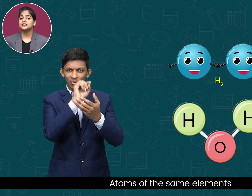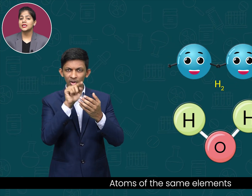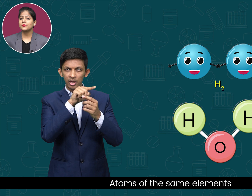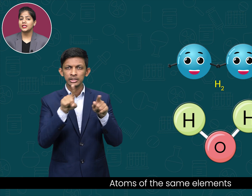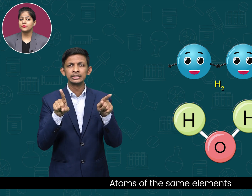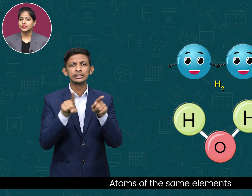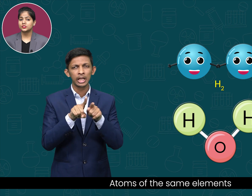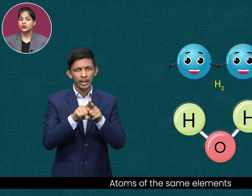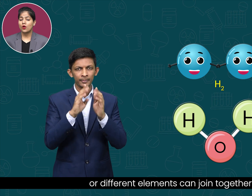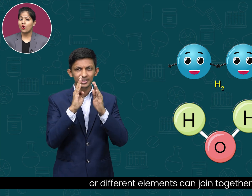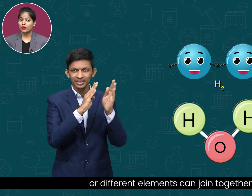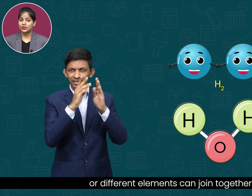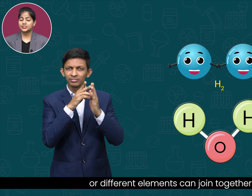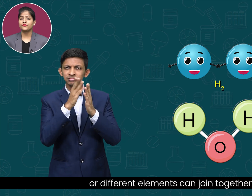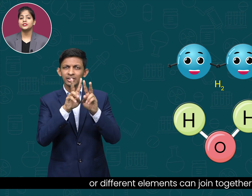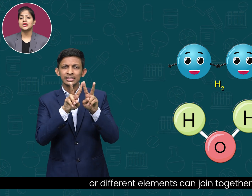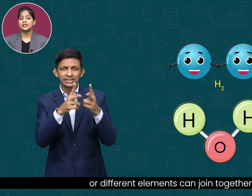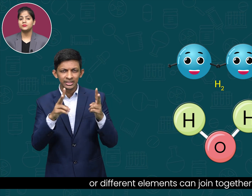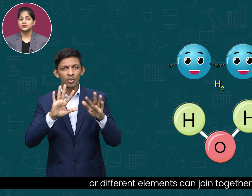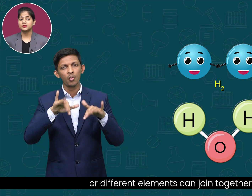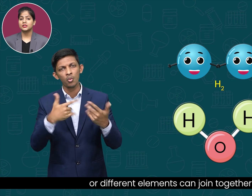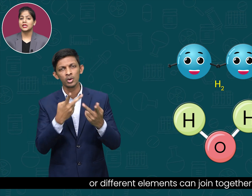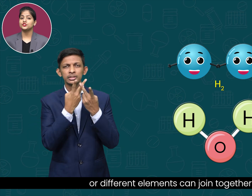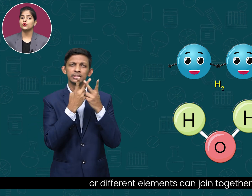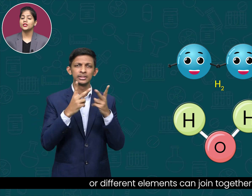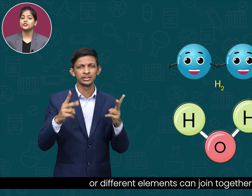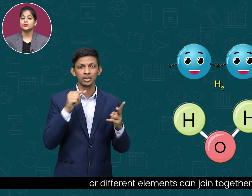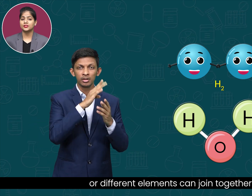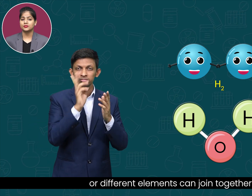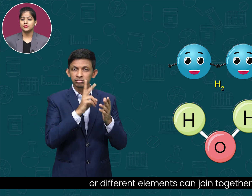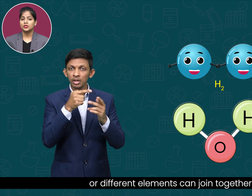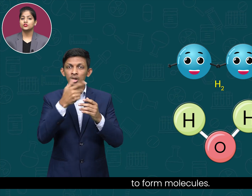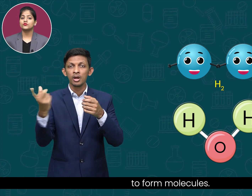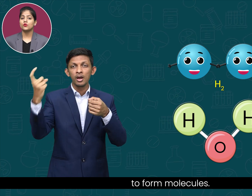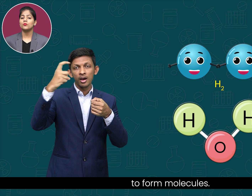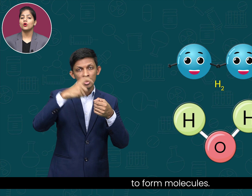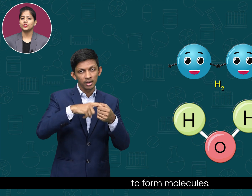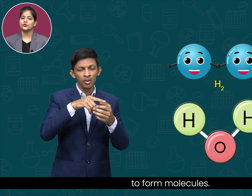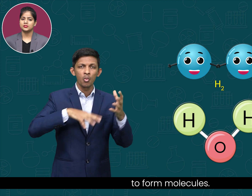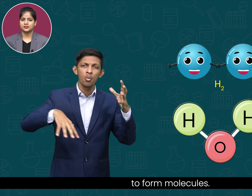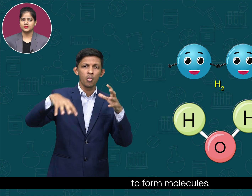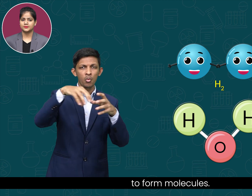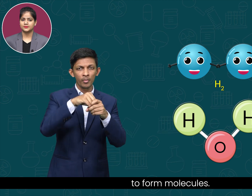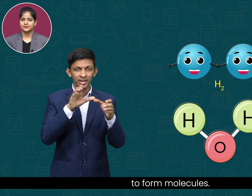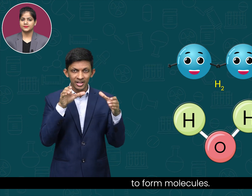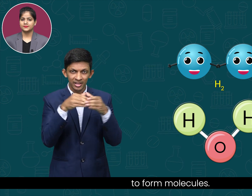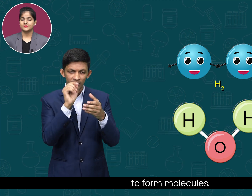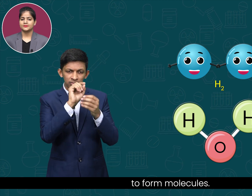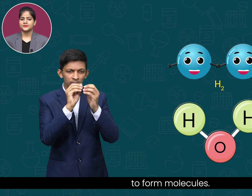Atoms of the same elements or different elements can join together to form molecules.